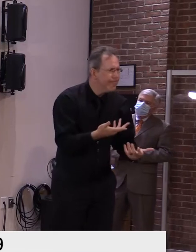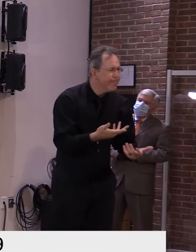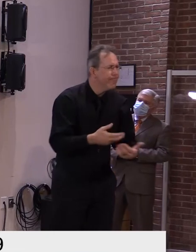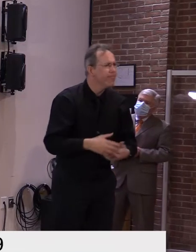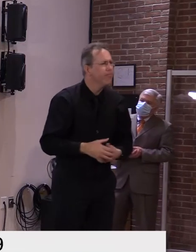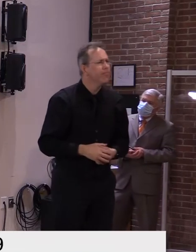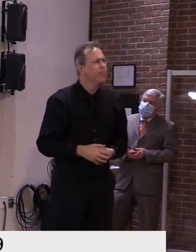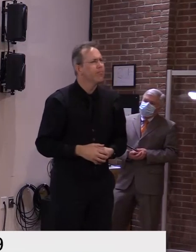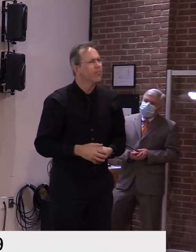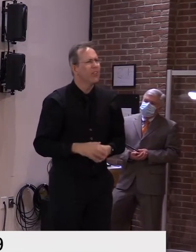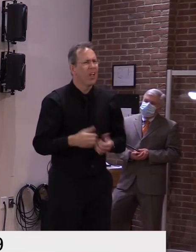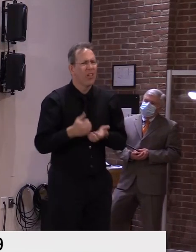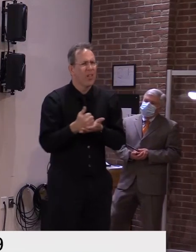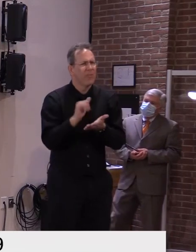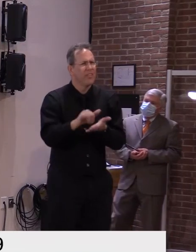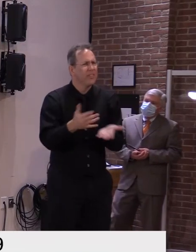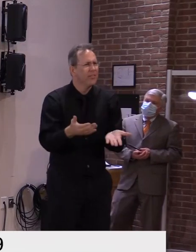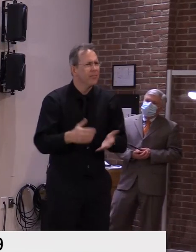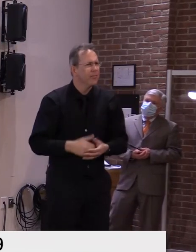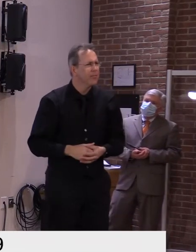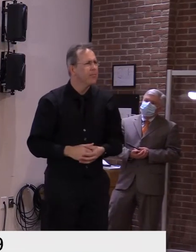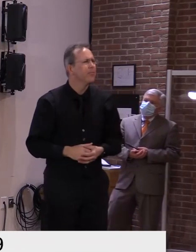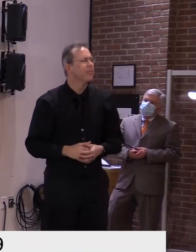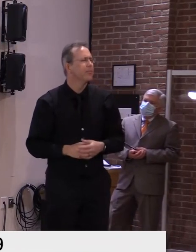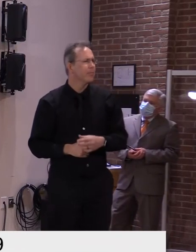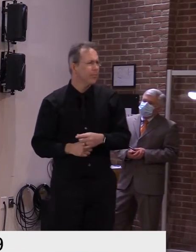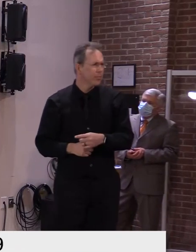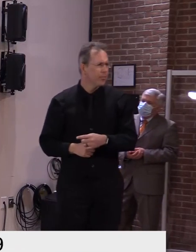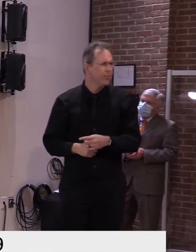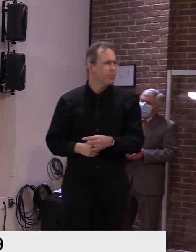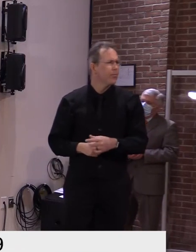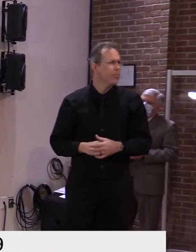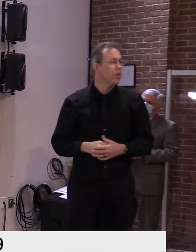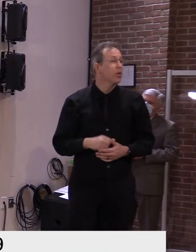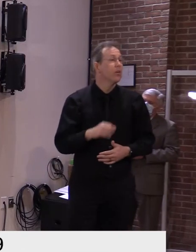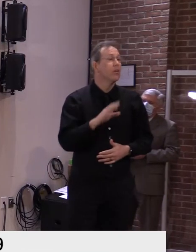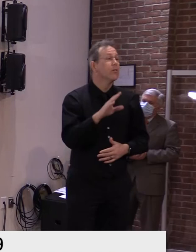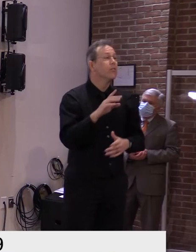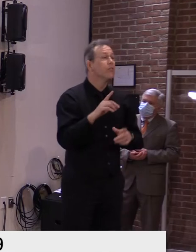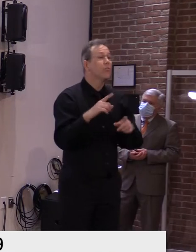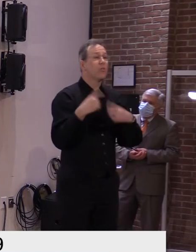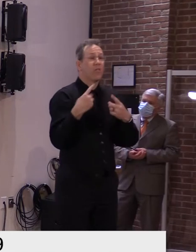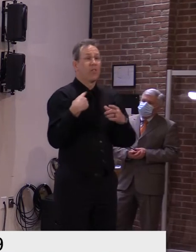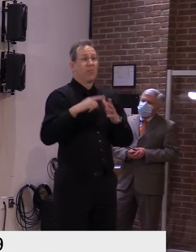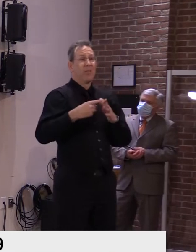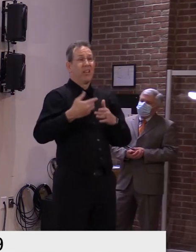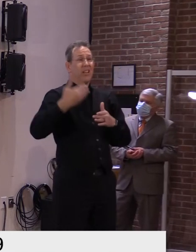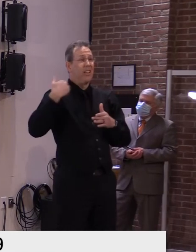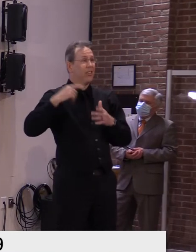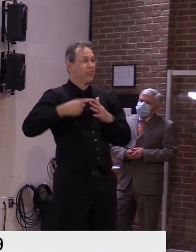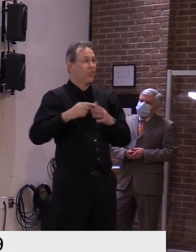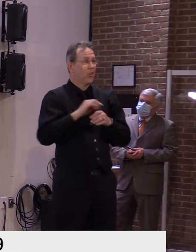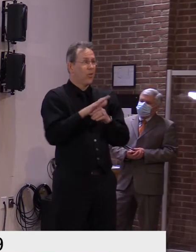from the beginning. We were trying to find a path forward so that we could have sports played.